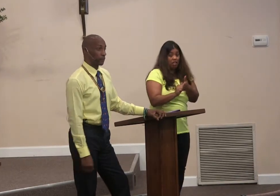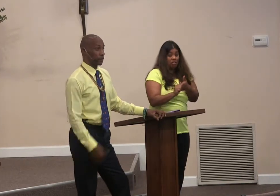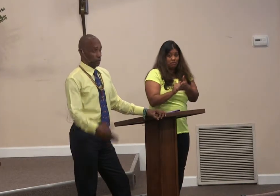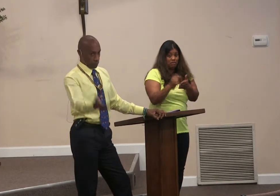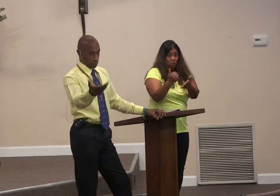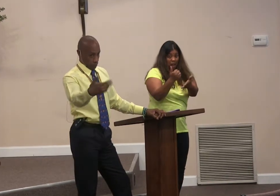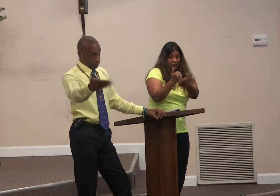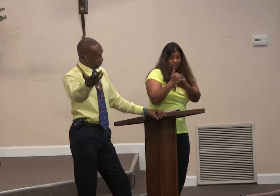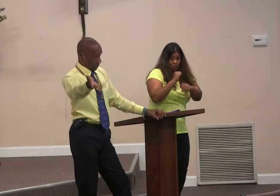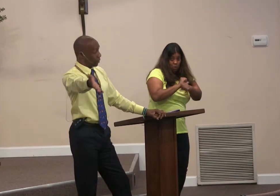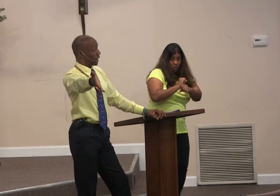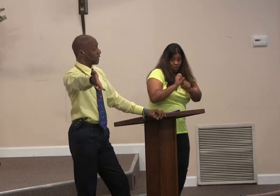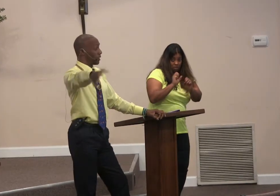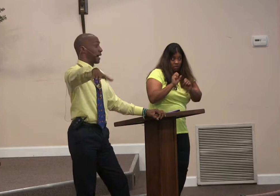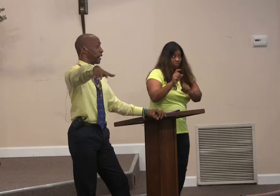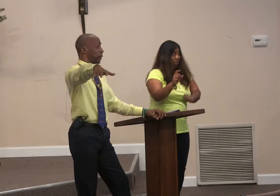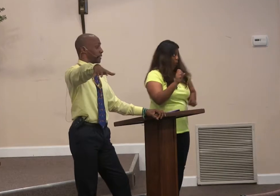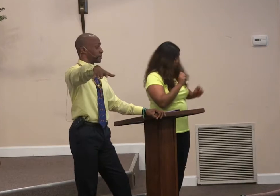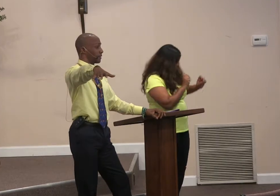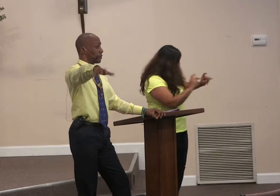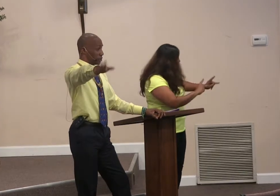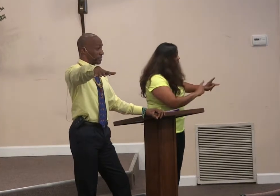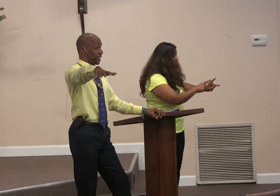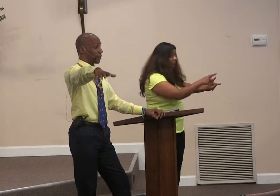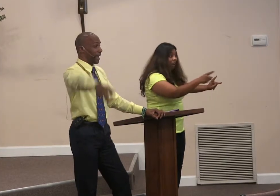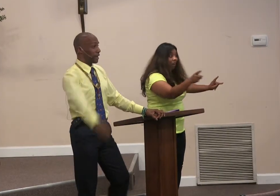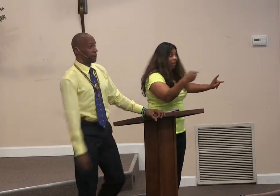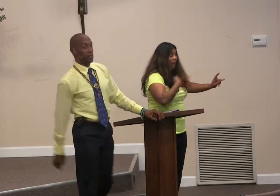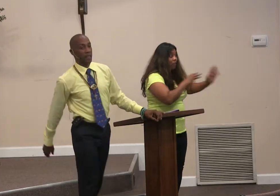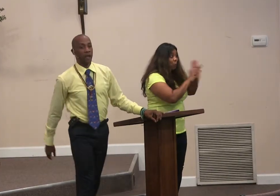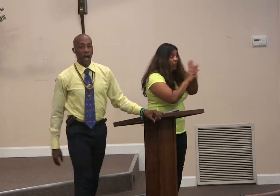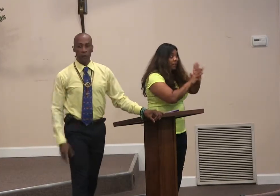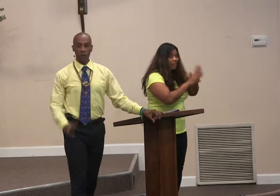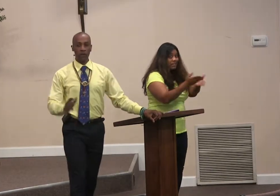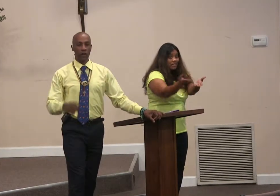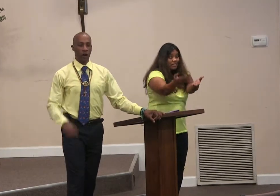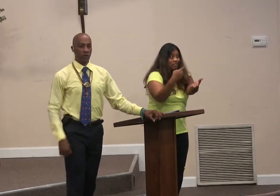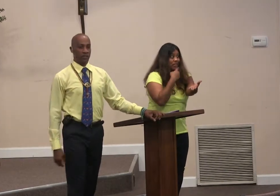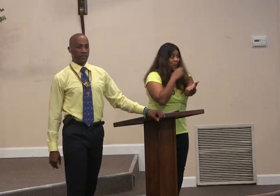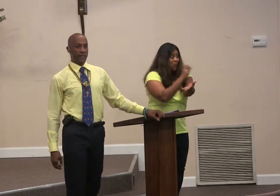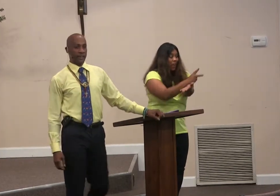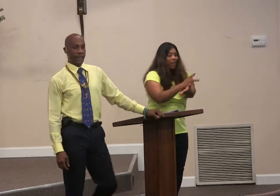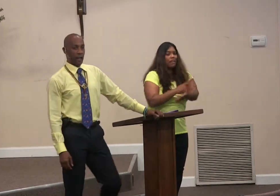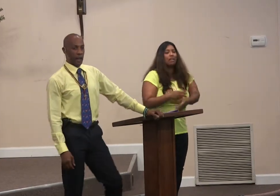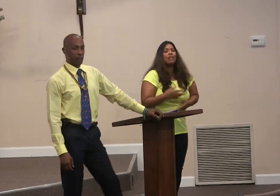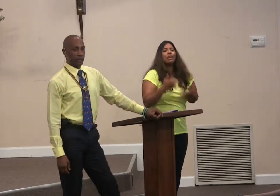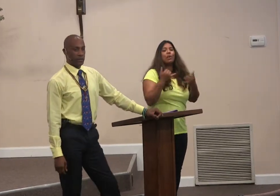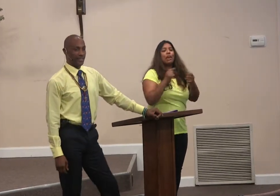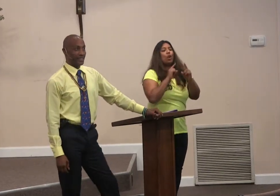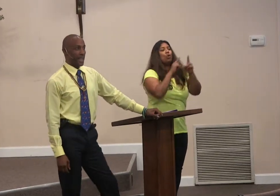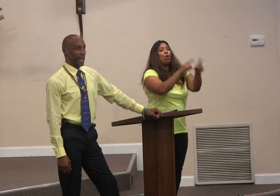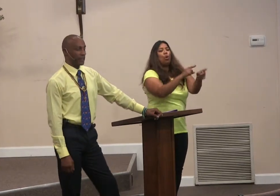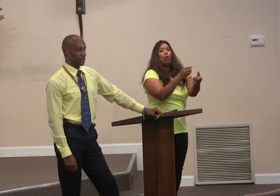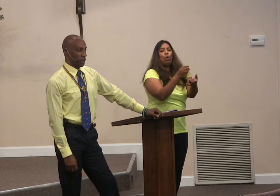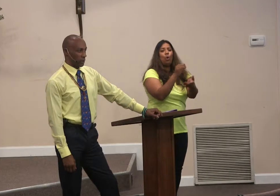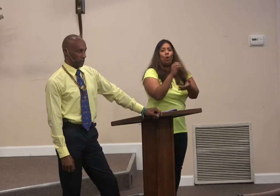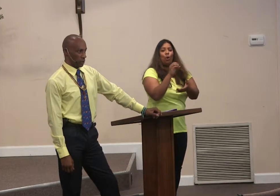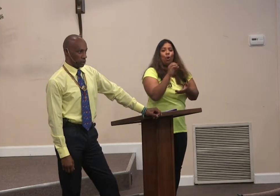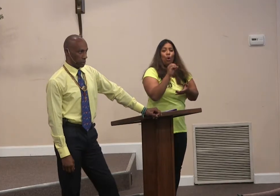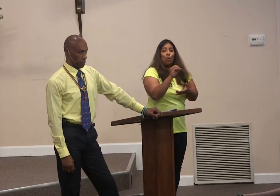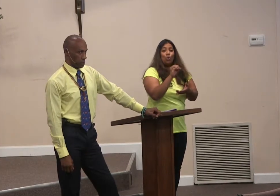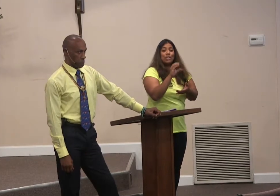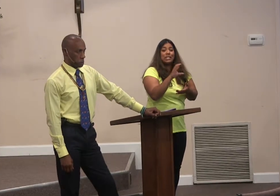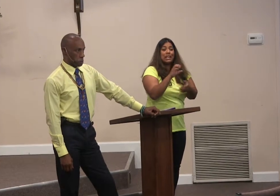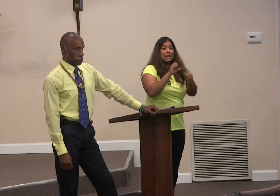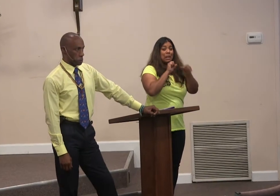me. Okay. She said, okay. She said, okay. I want you to go to Ocean City and count how much sand is on the